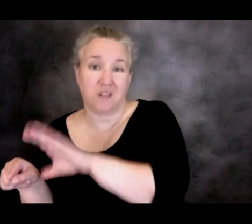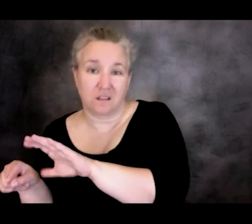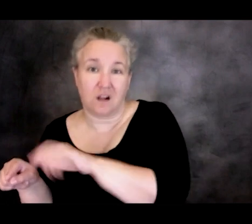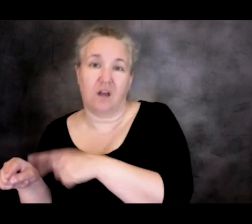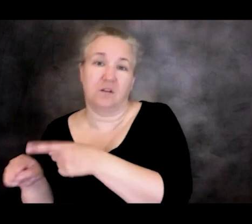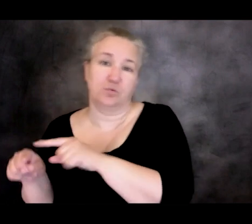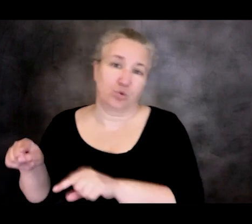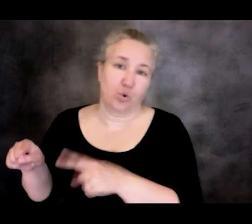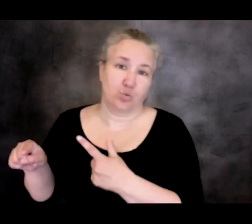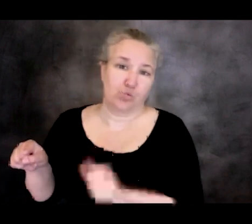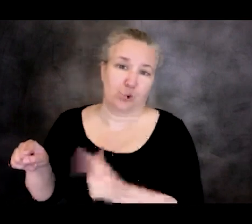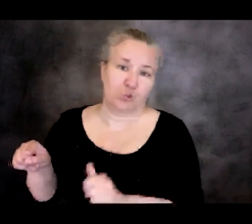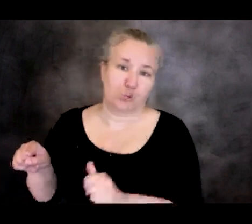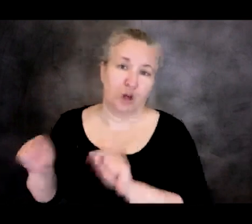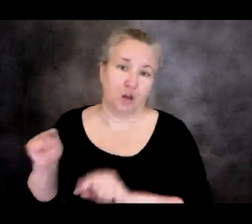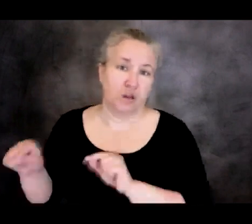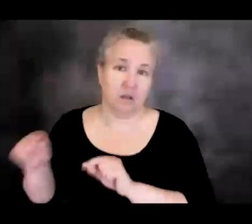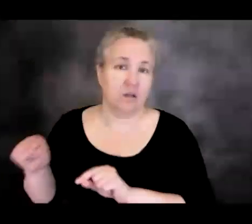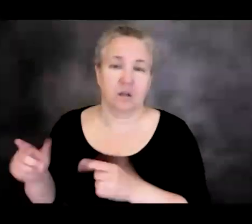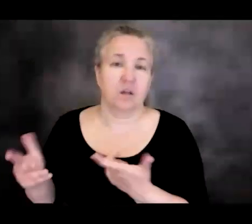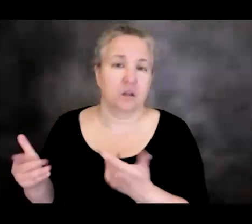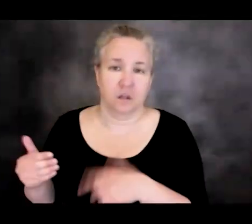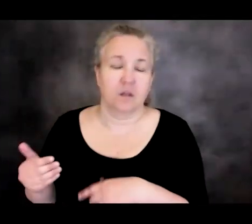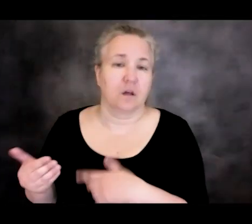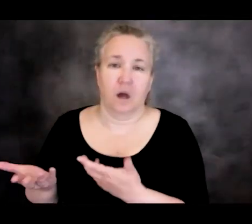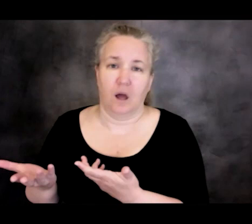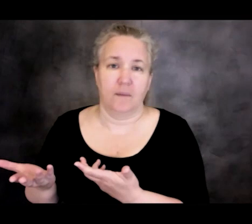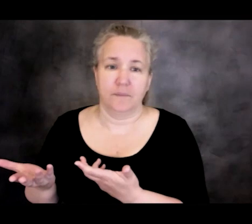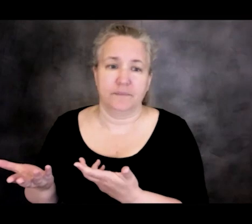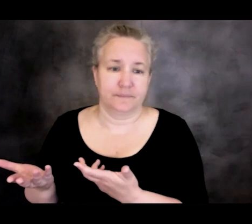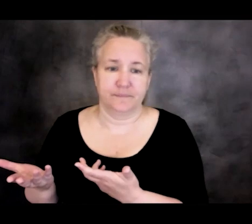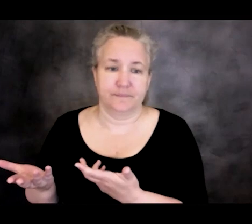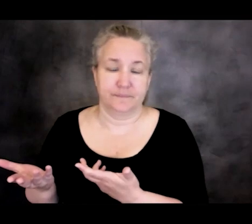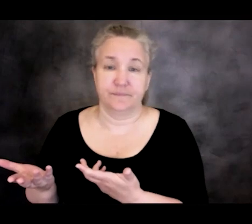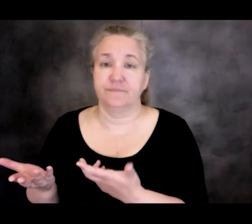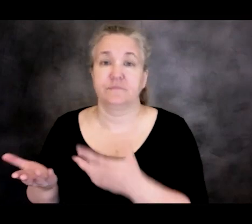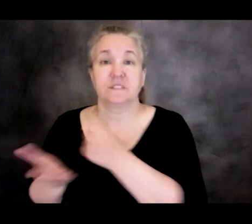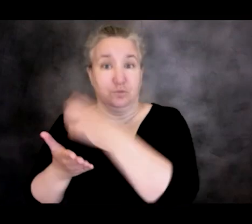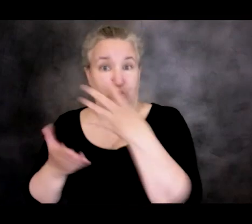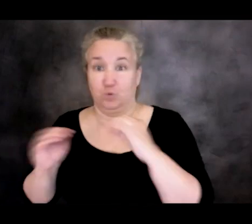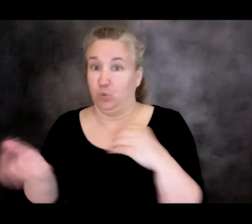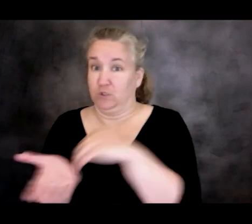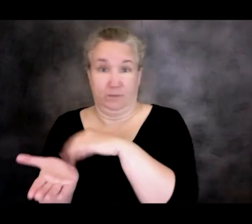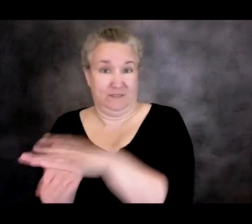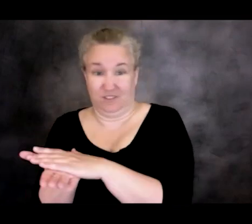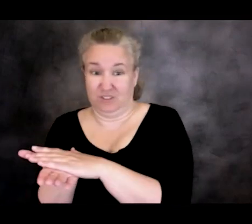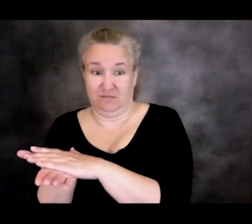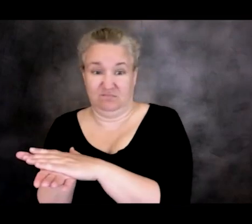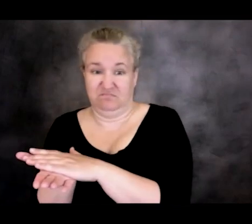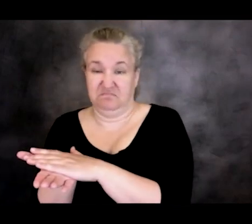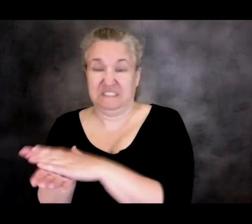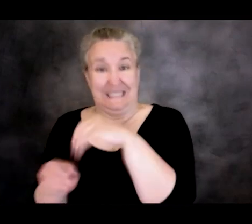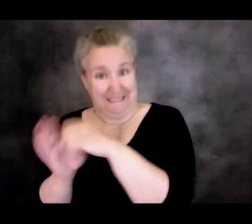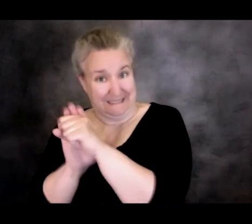South Carolina or Georgia, for example, undocumented immigrants are excluded from